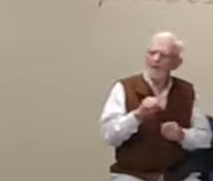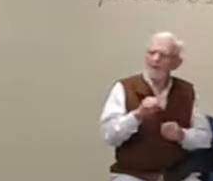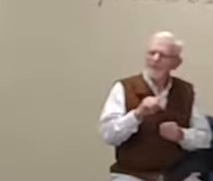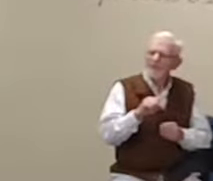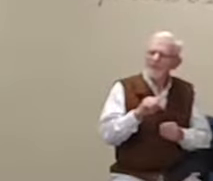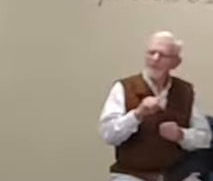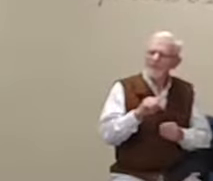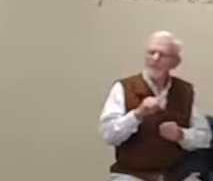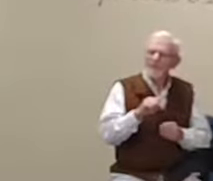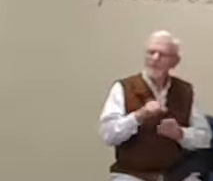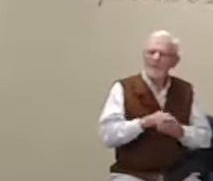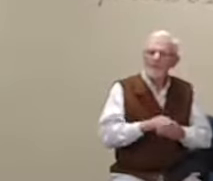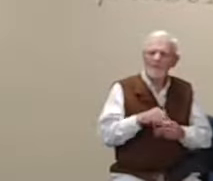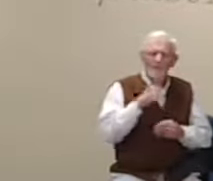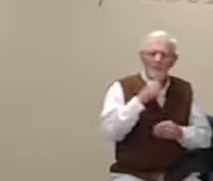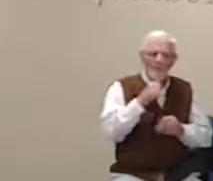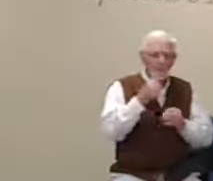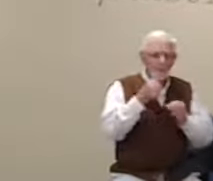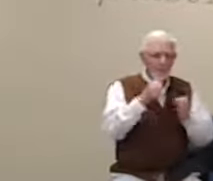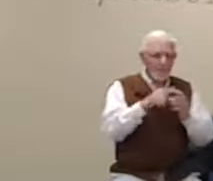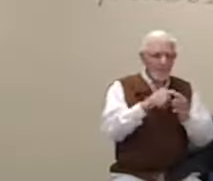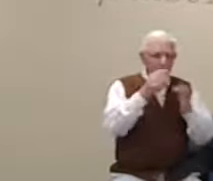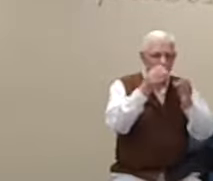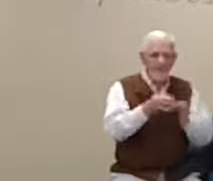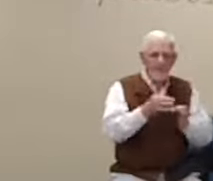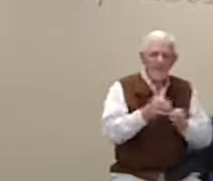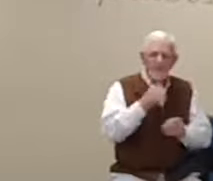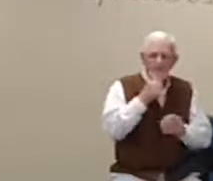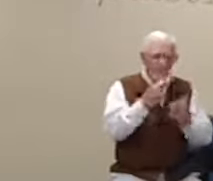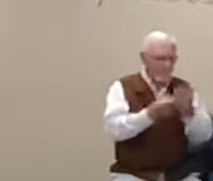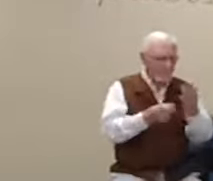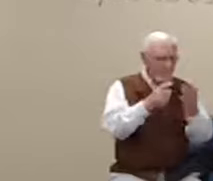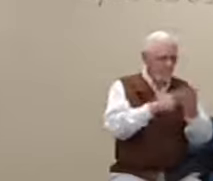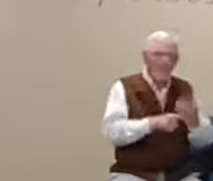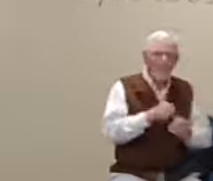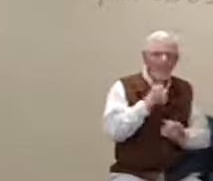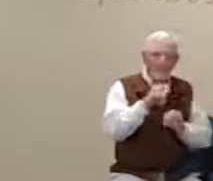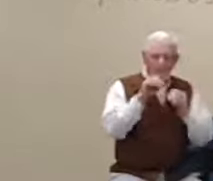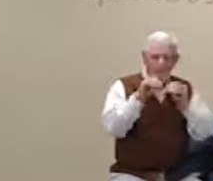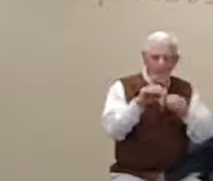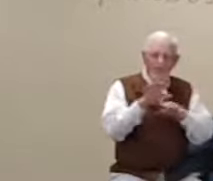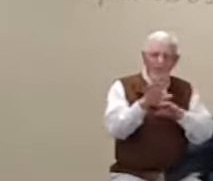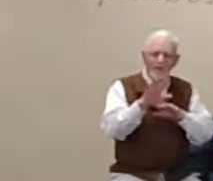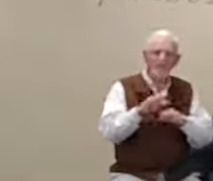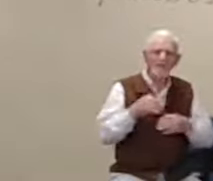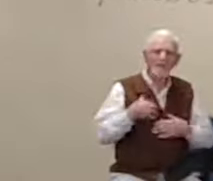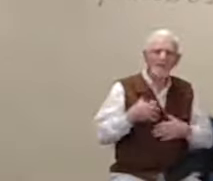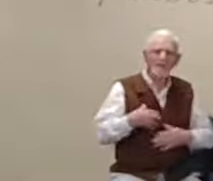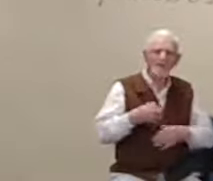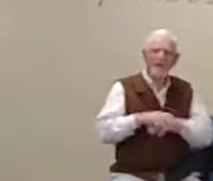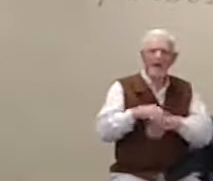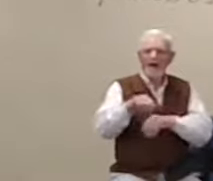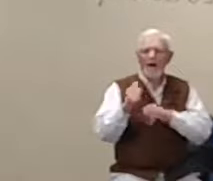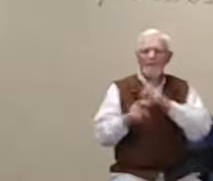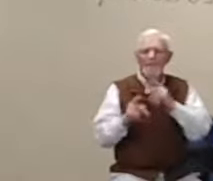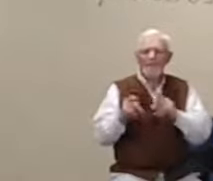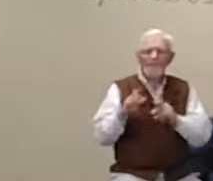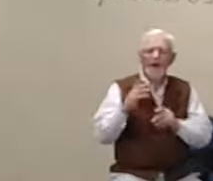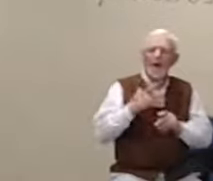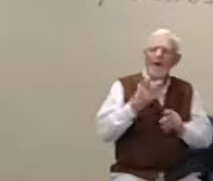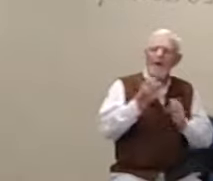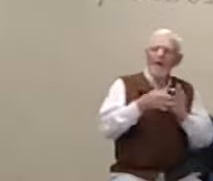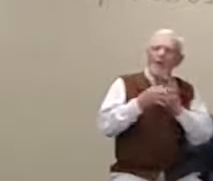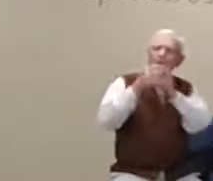know? And so don't try to judge and don't criticize and don't try to put your armor on other people. We have to have our own relationship with